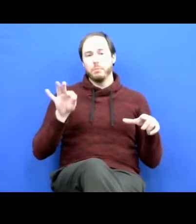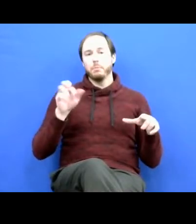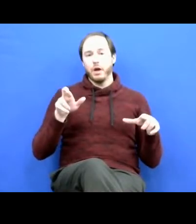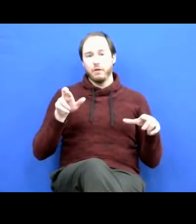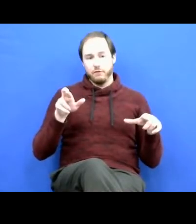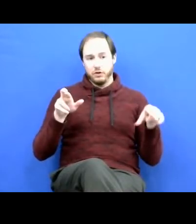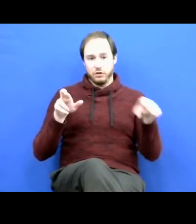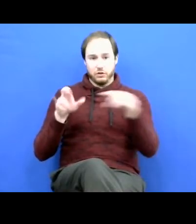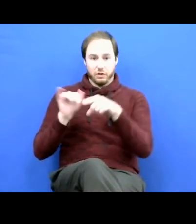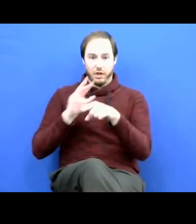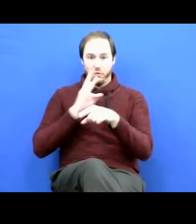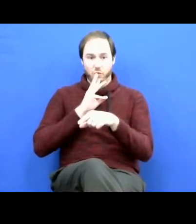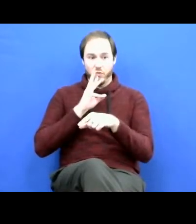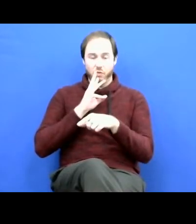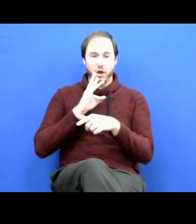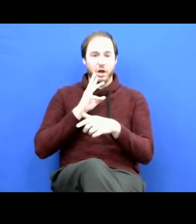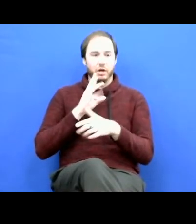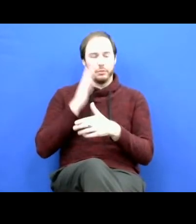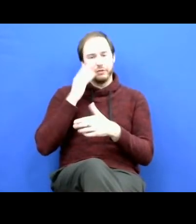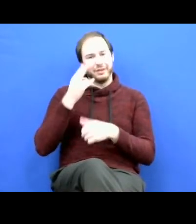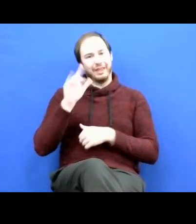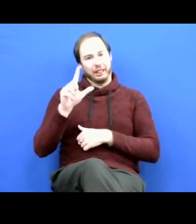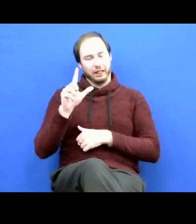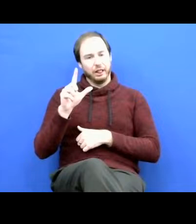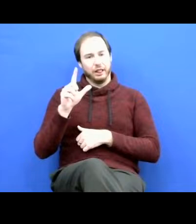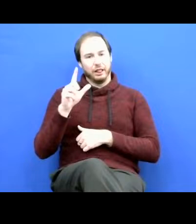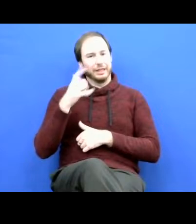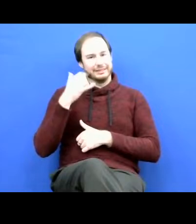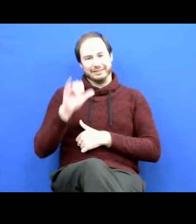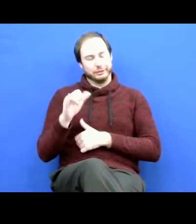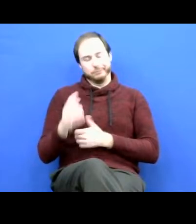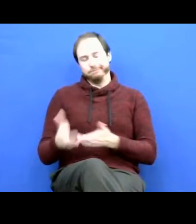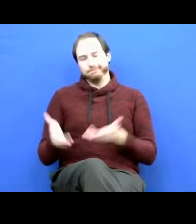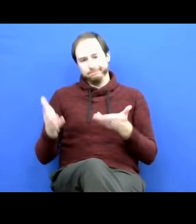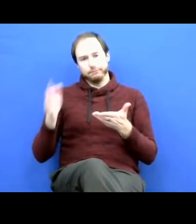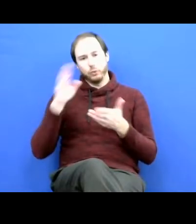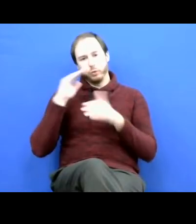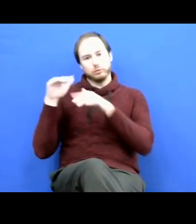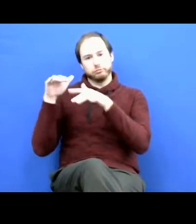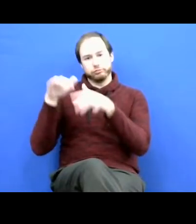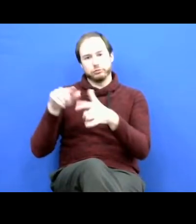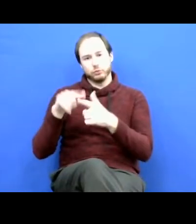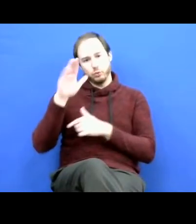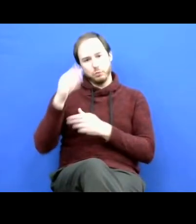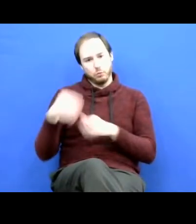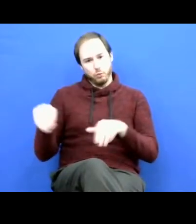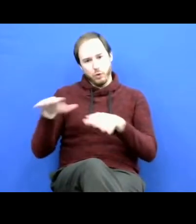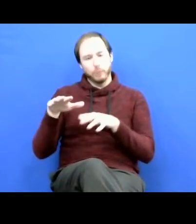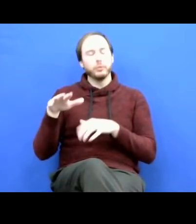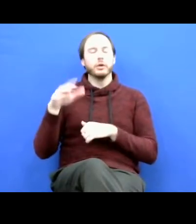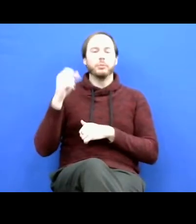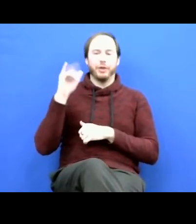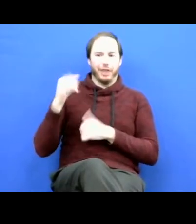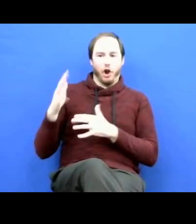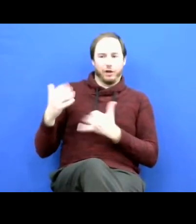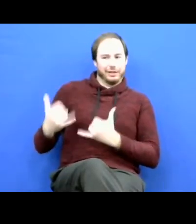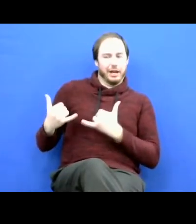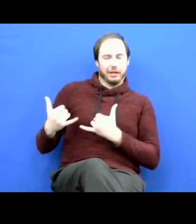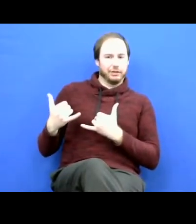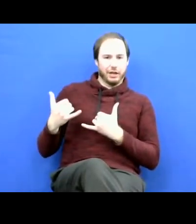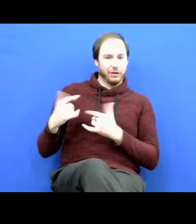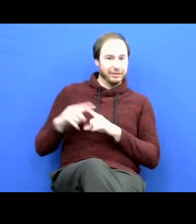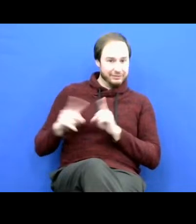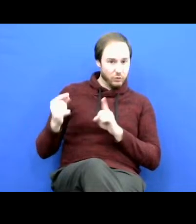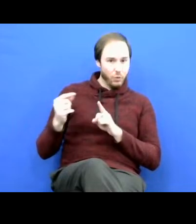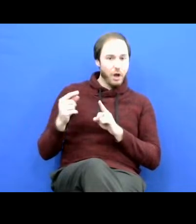that water, because of the hill, is still gonna sheet towards your property. Right. But again, that's doing that today. The